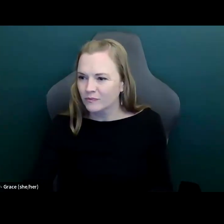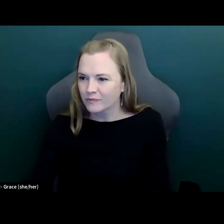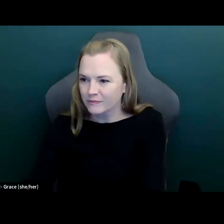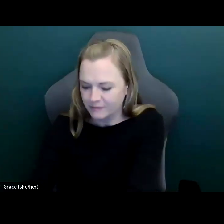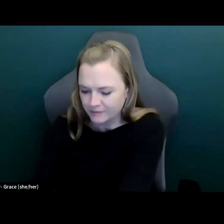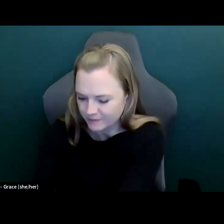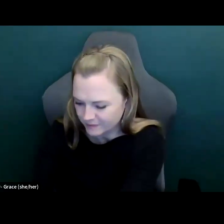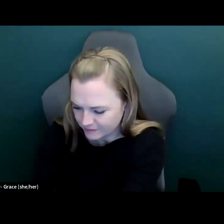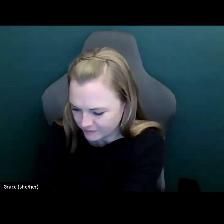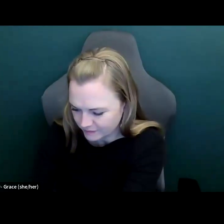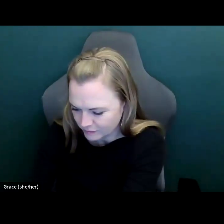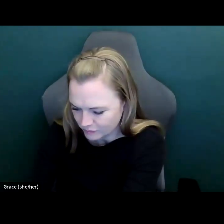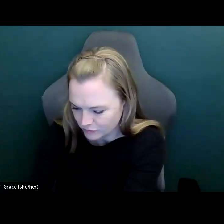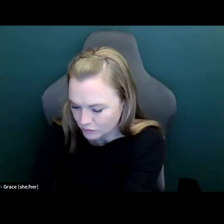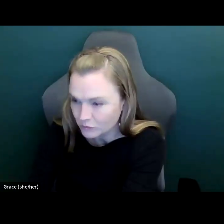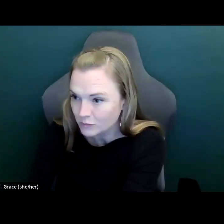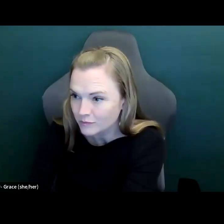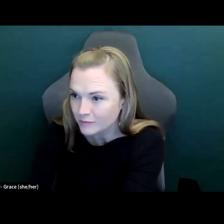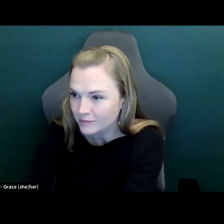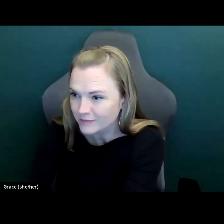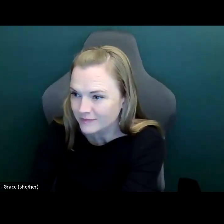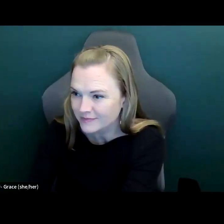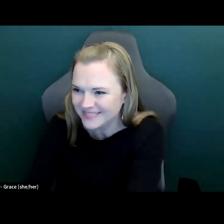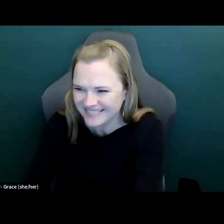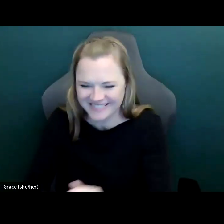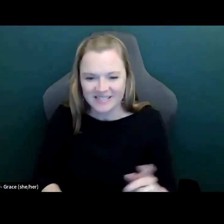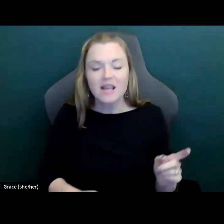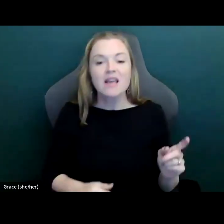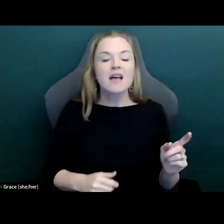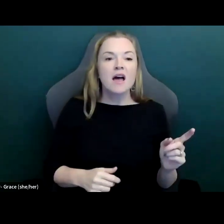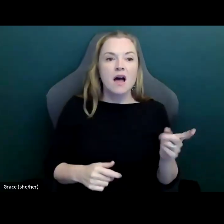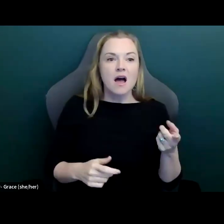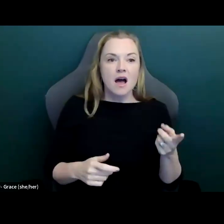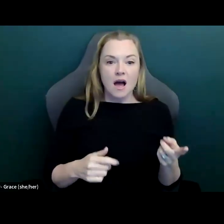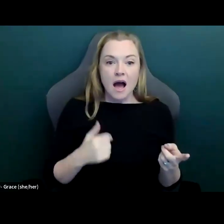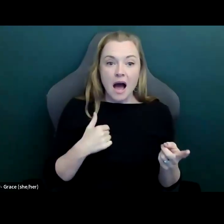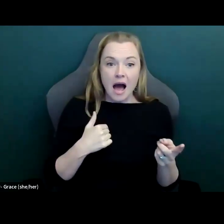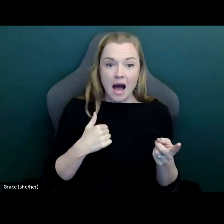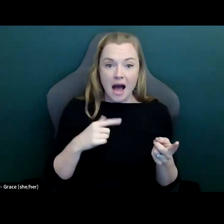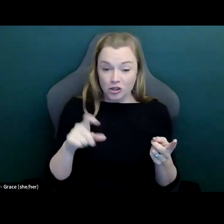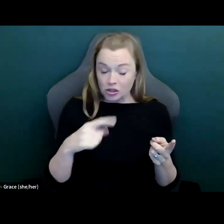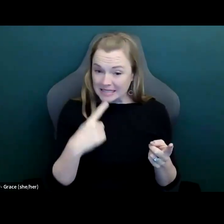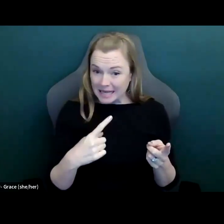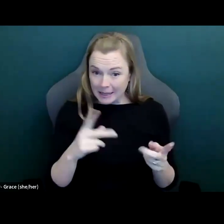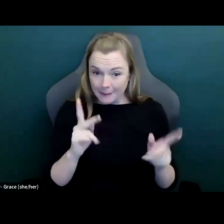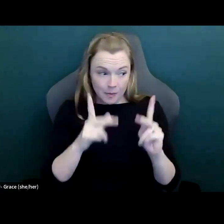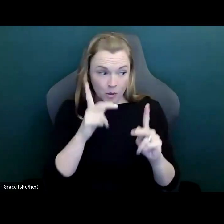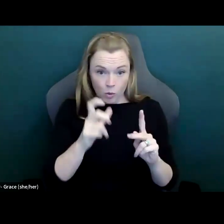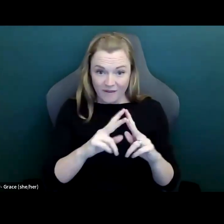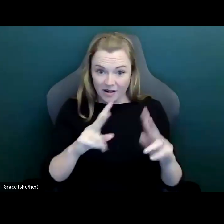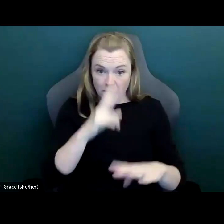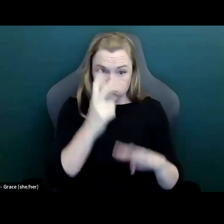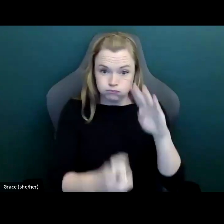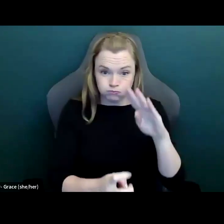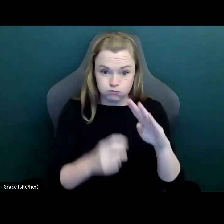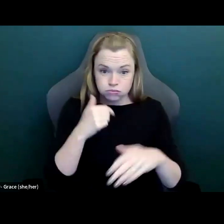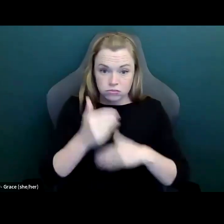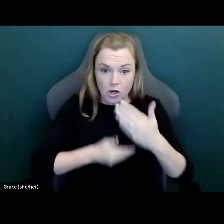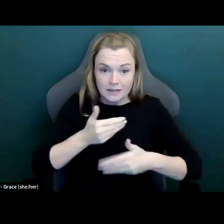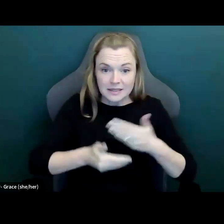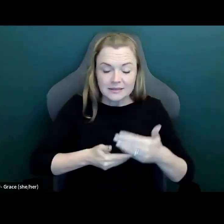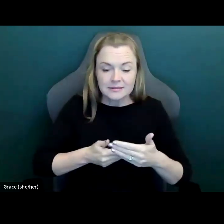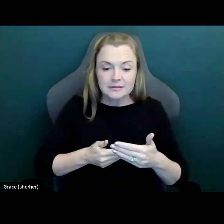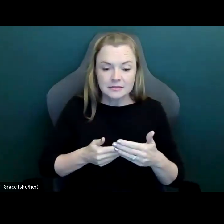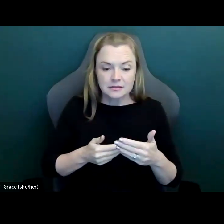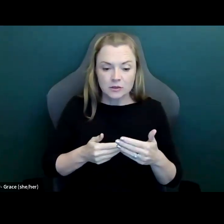community development services. And I should note, for those of you who are very new to this process, when